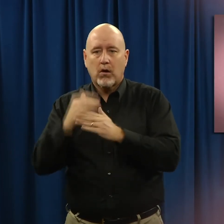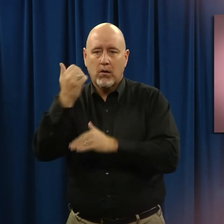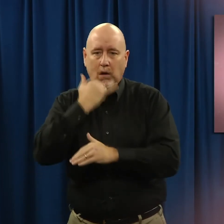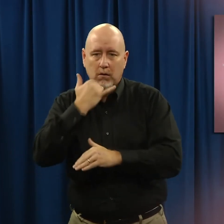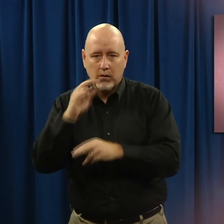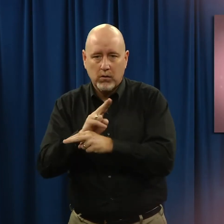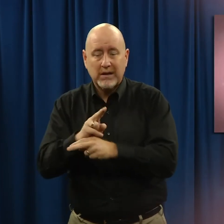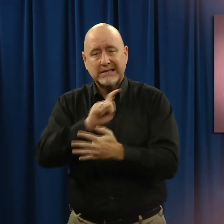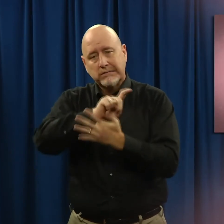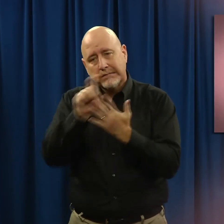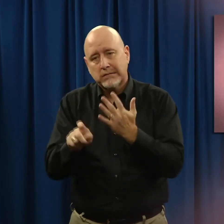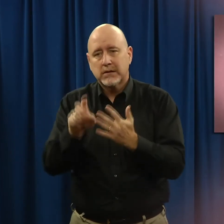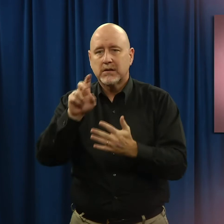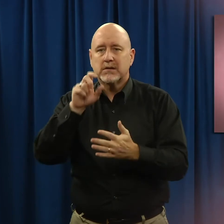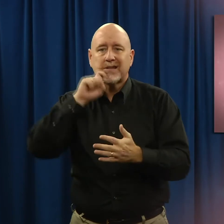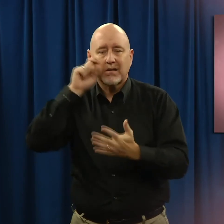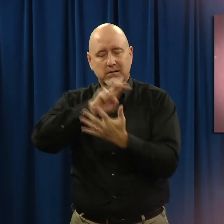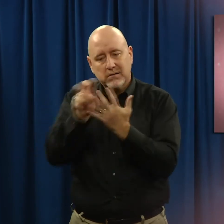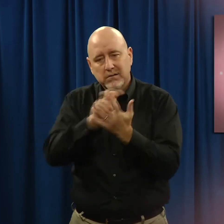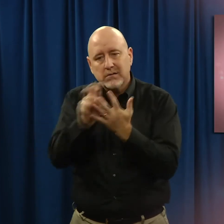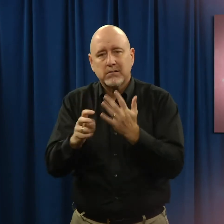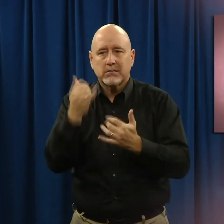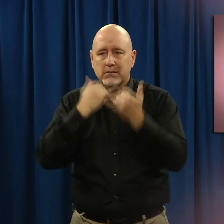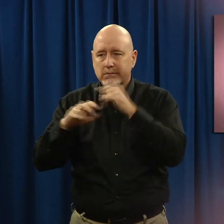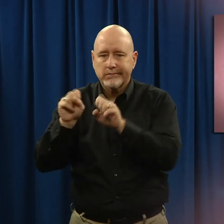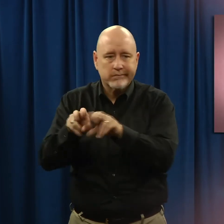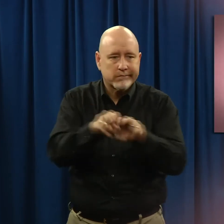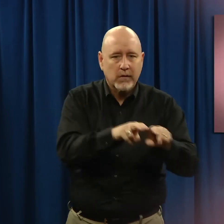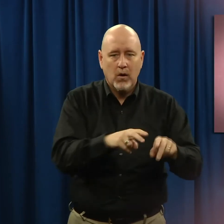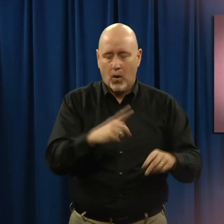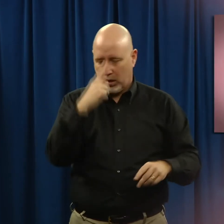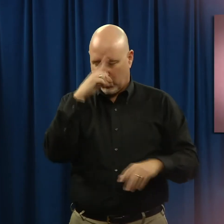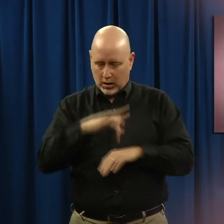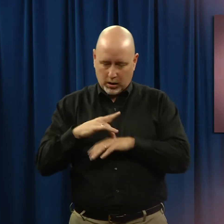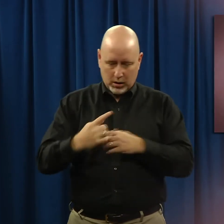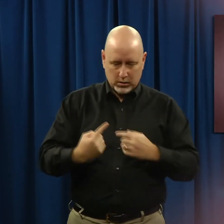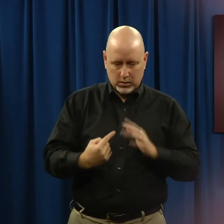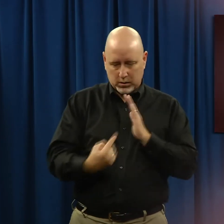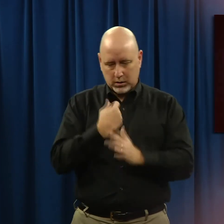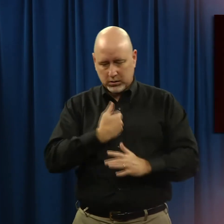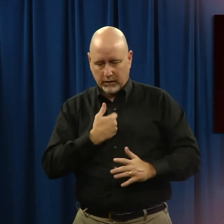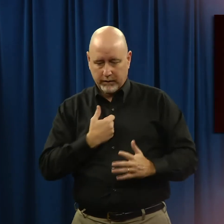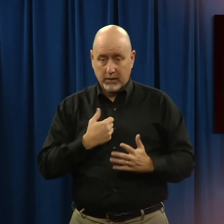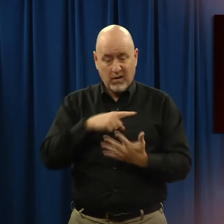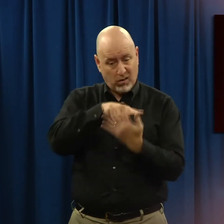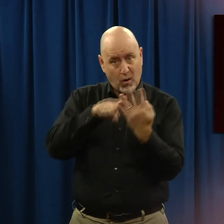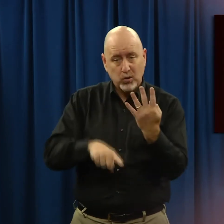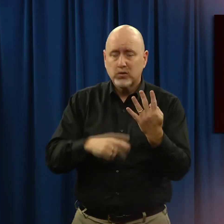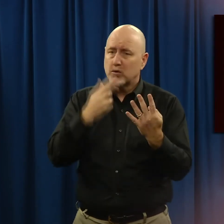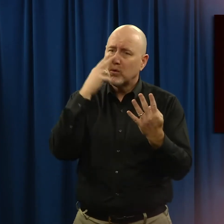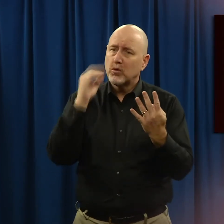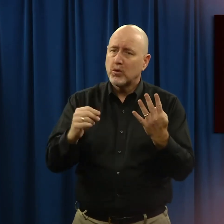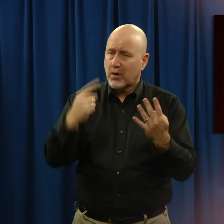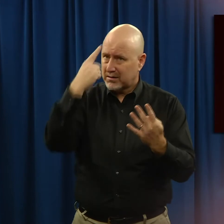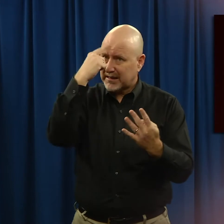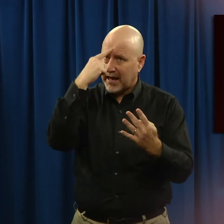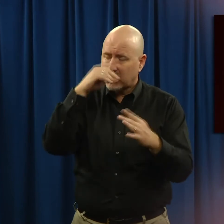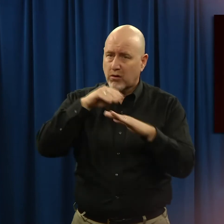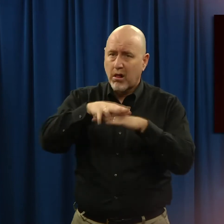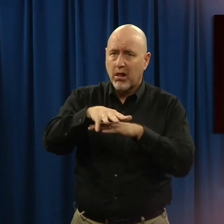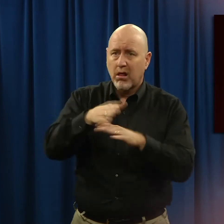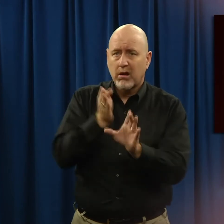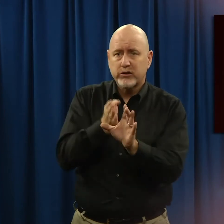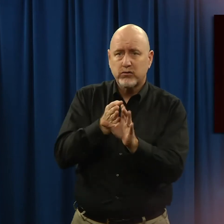sexual promiscuity, and suicidal thoughts. These are very serious psychological issues, and they must be